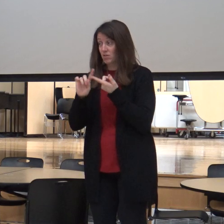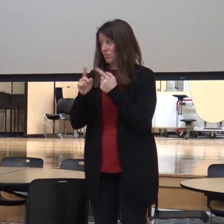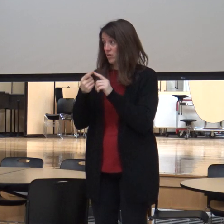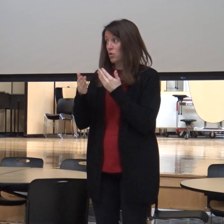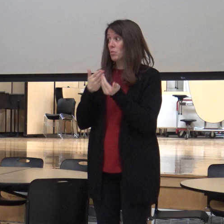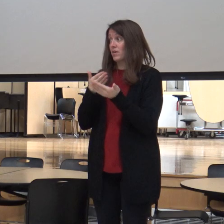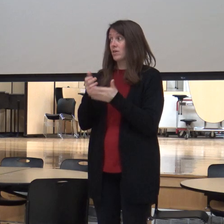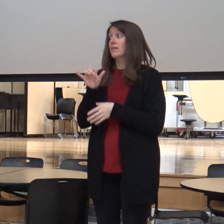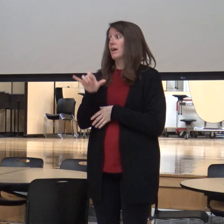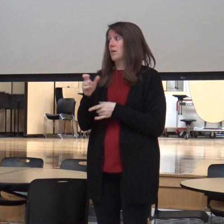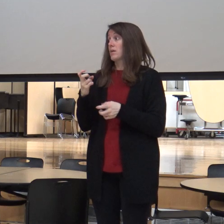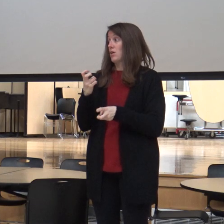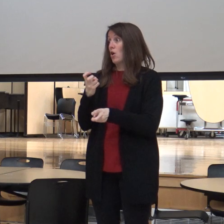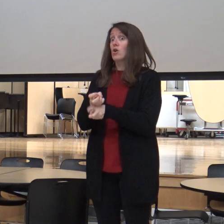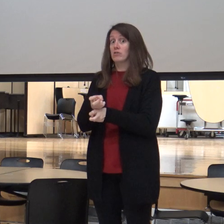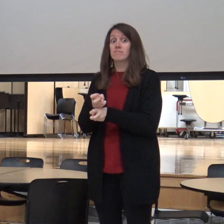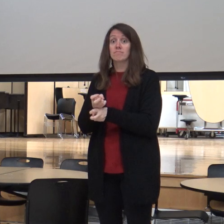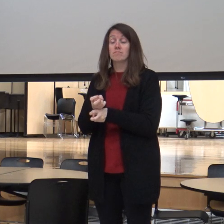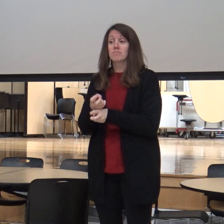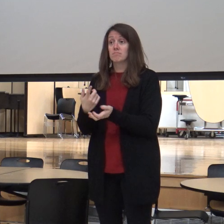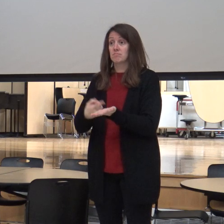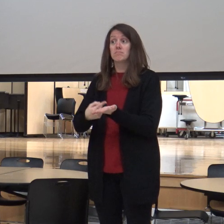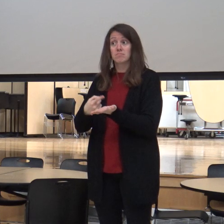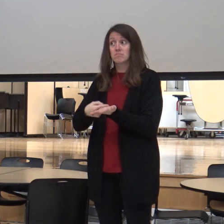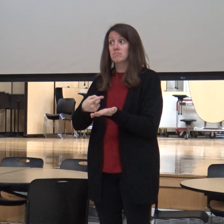that can be really hard as well.